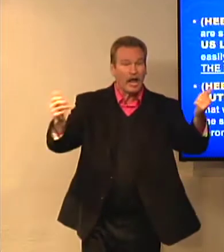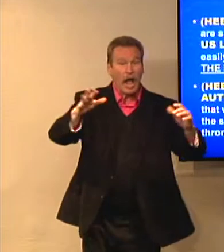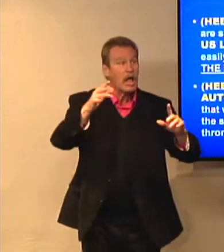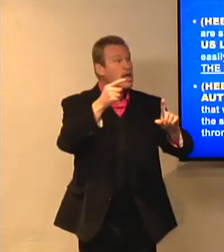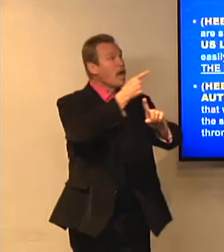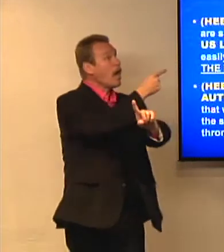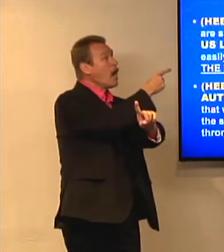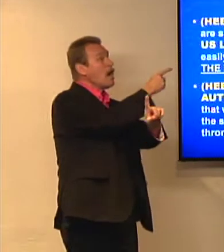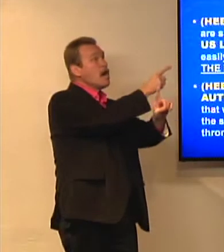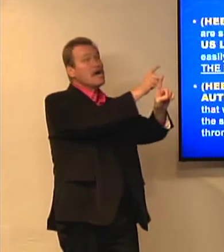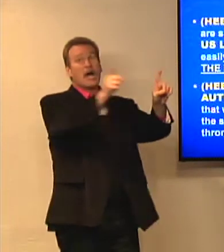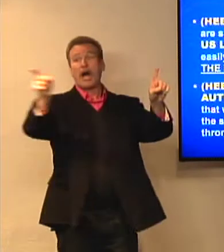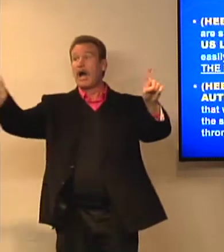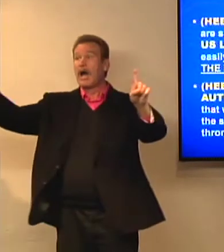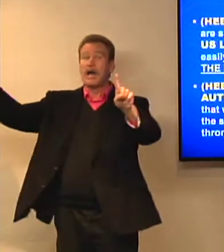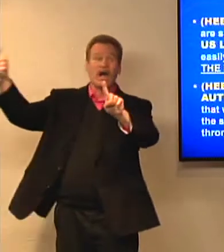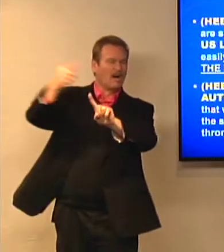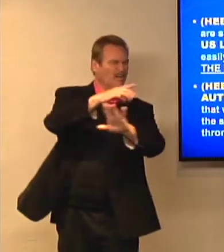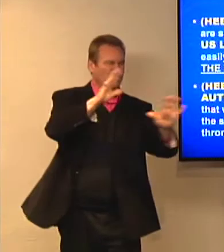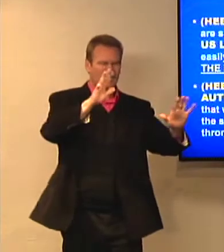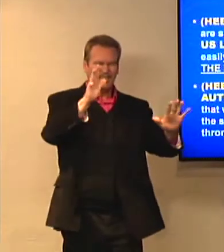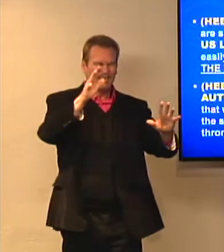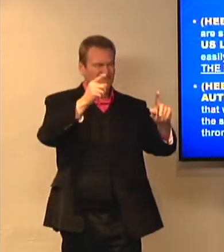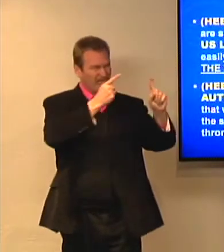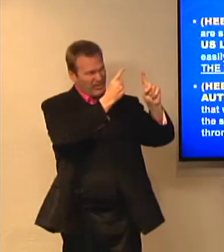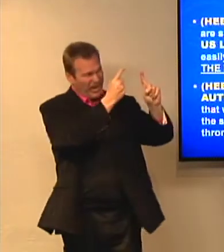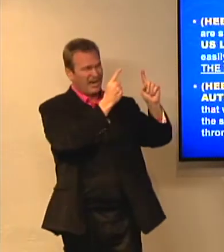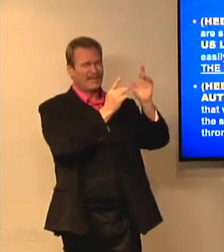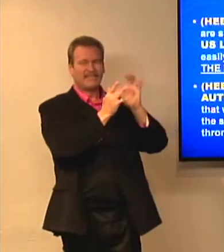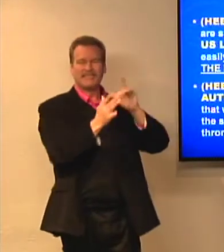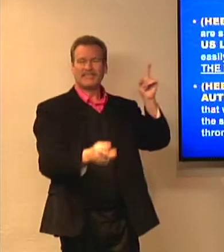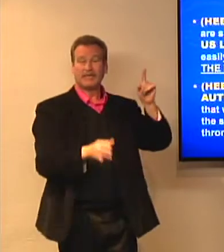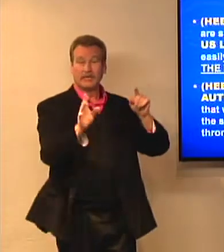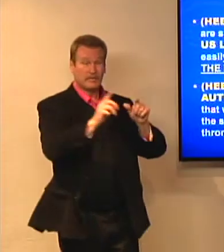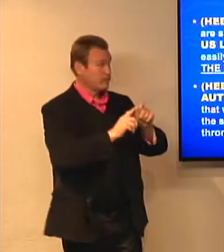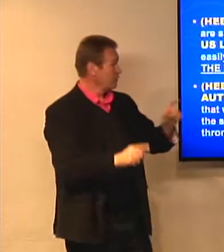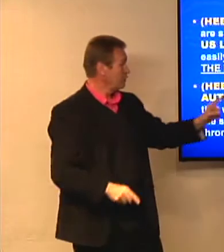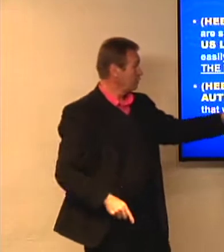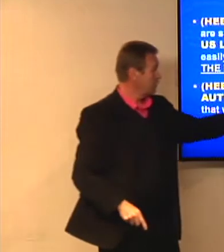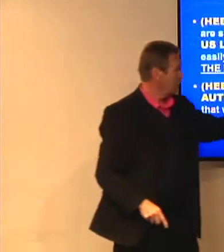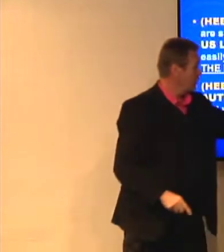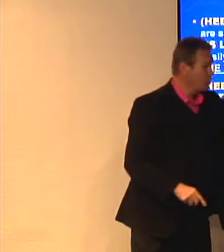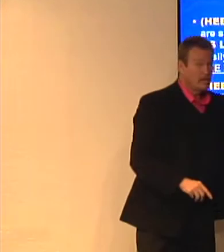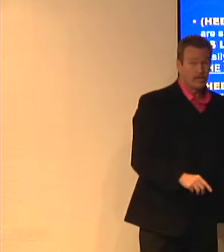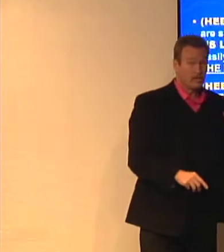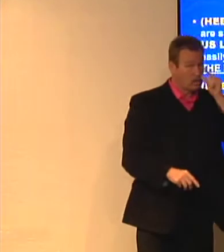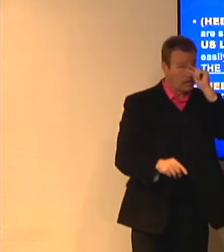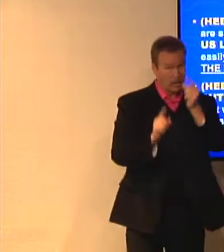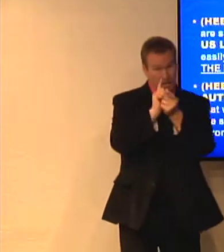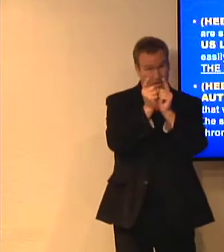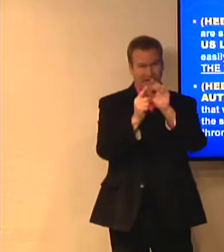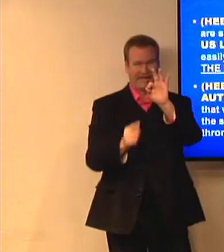No one else. There's no ifs, ands, or buts about it. It's only Jesus Christ.